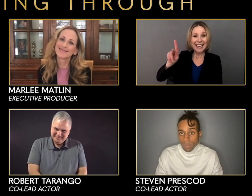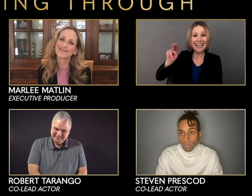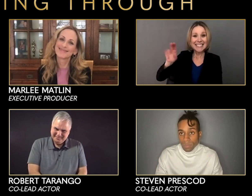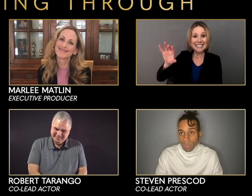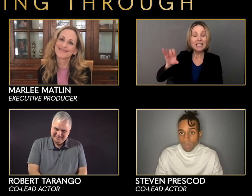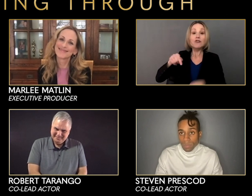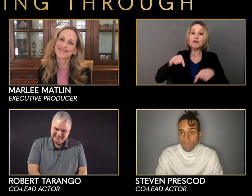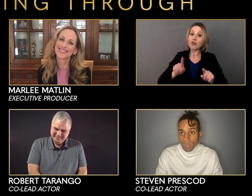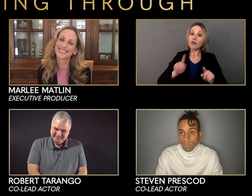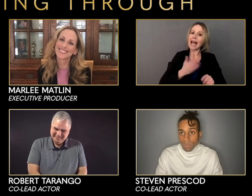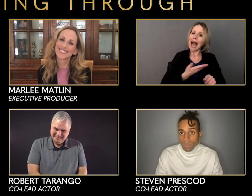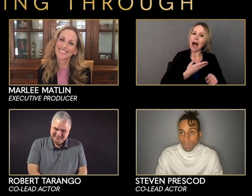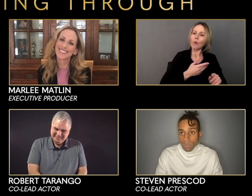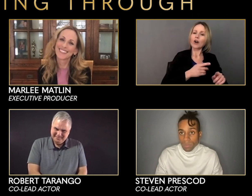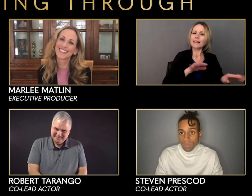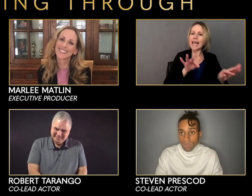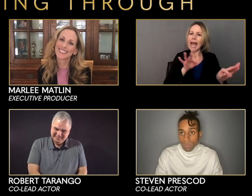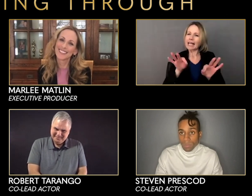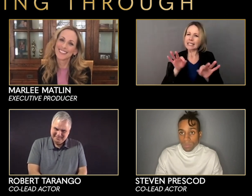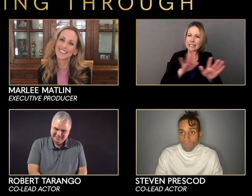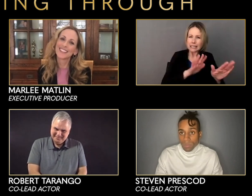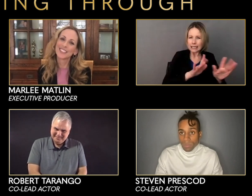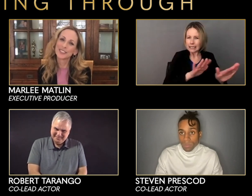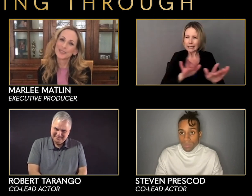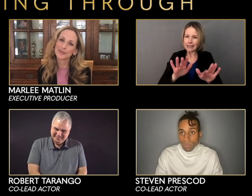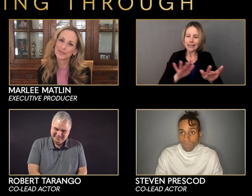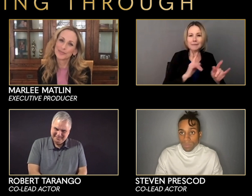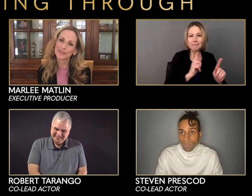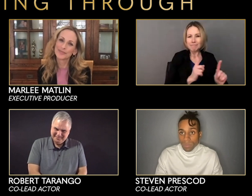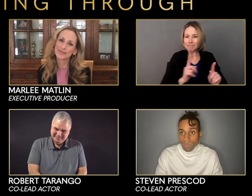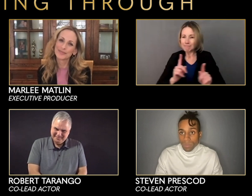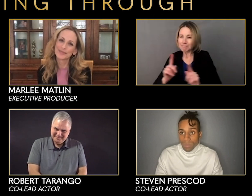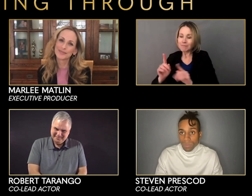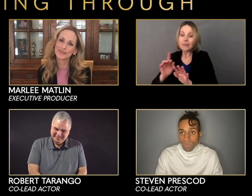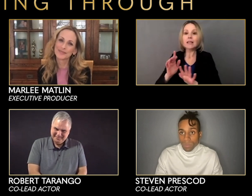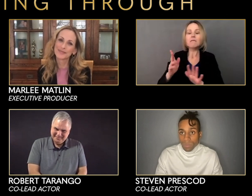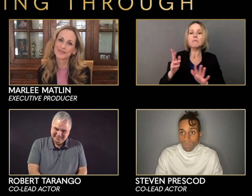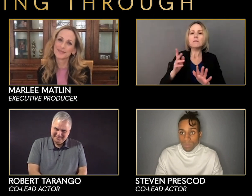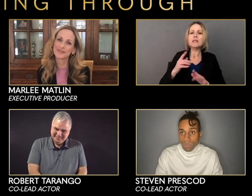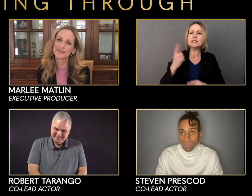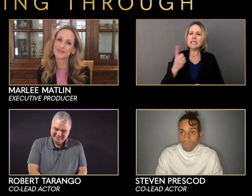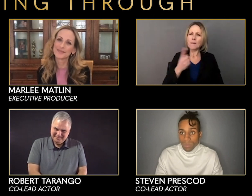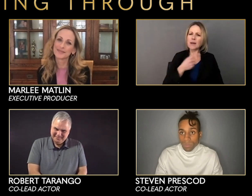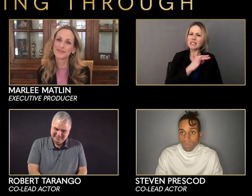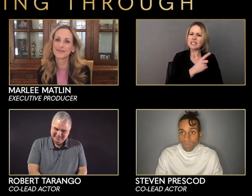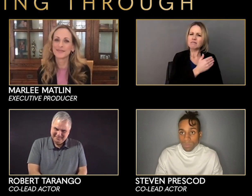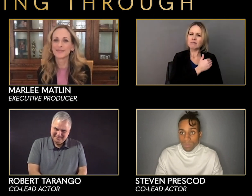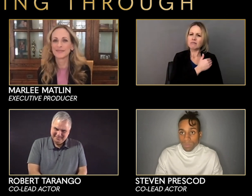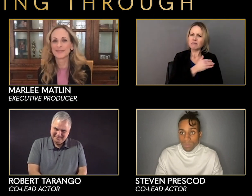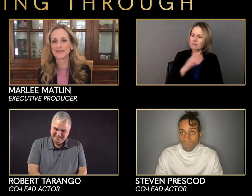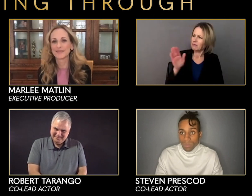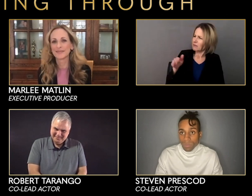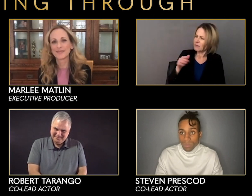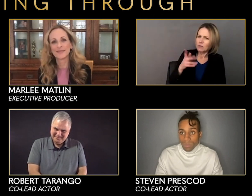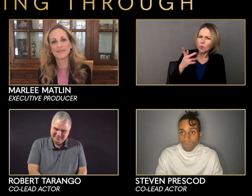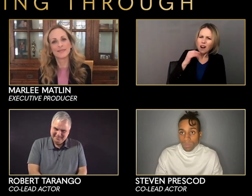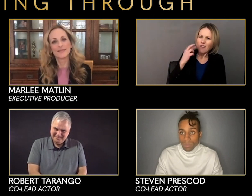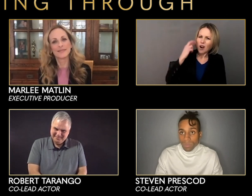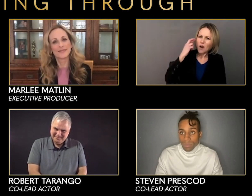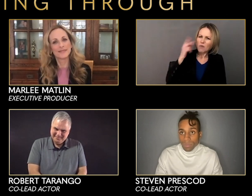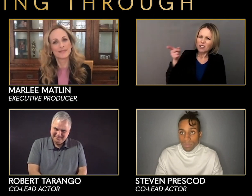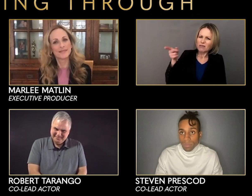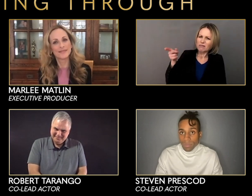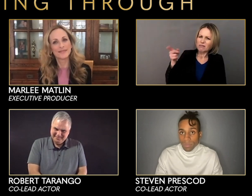when we had a break in our casting schedule, someone in the room goes, hey, what about Robert? Like, I feel like Robert would be great for this.